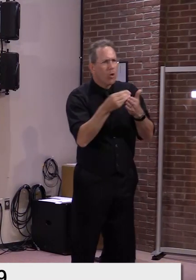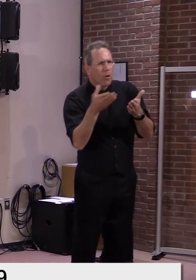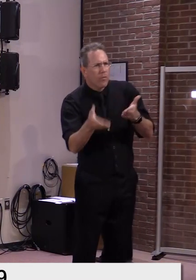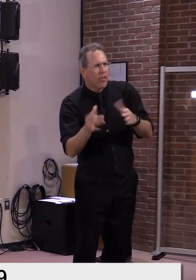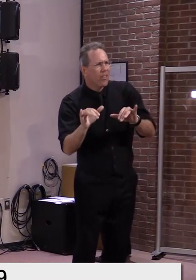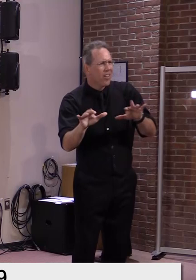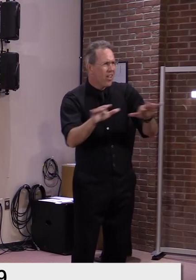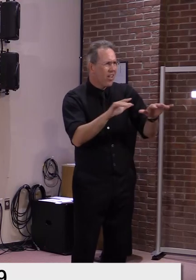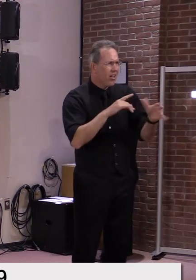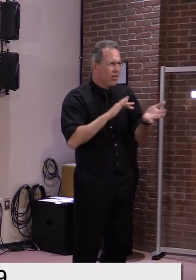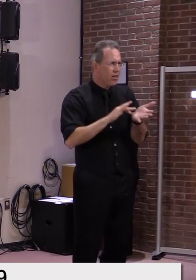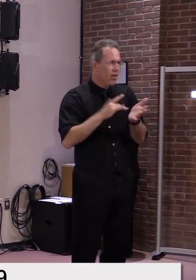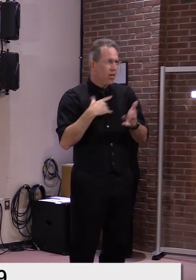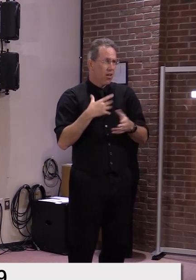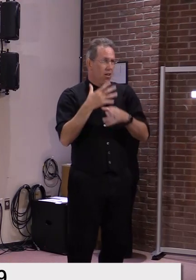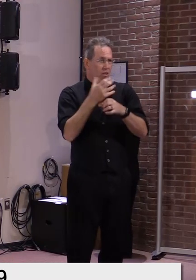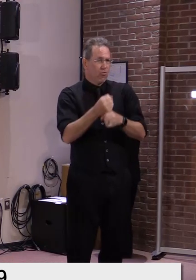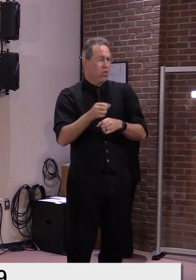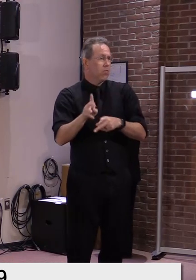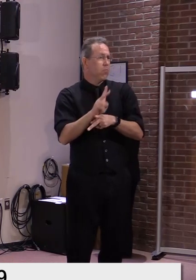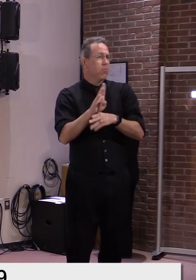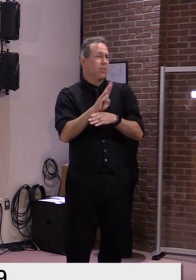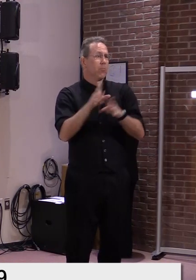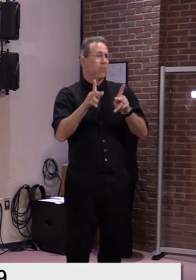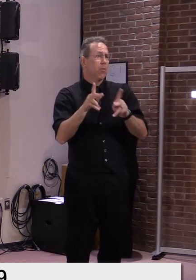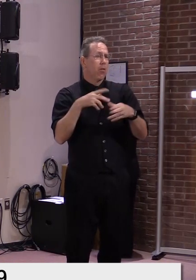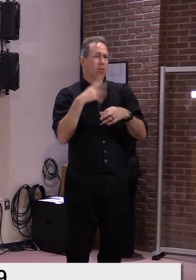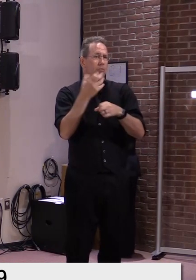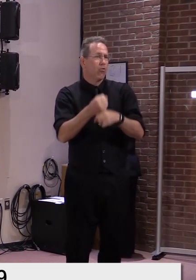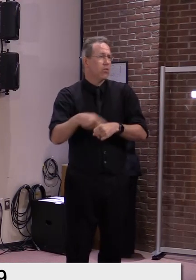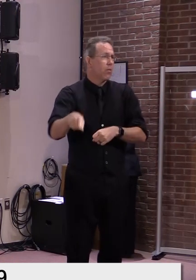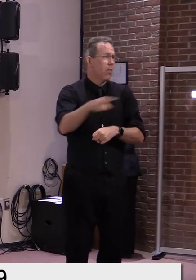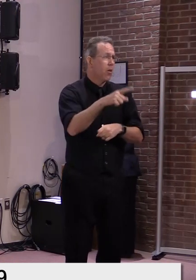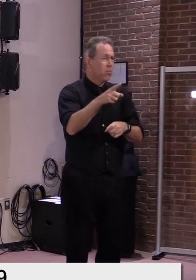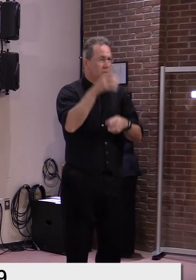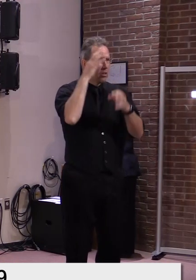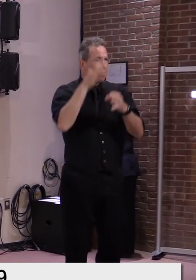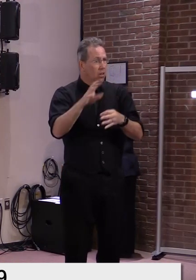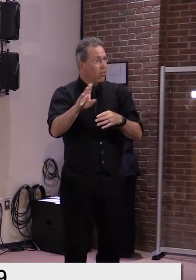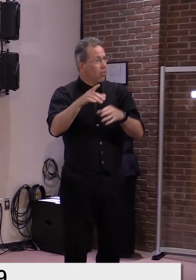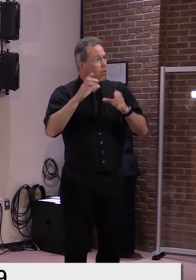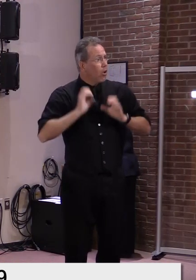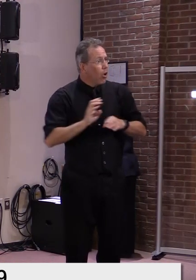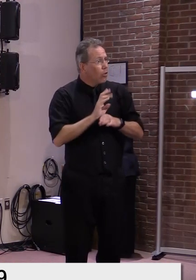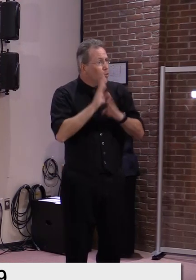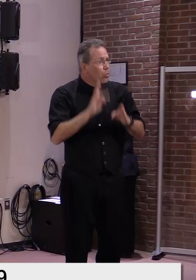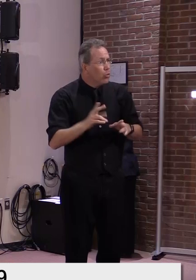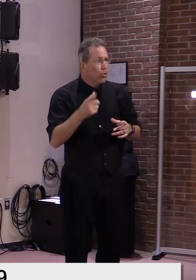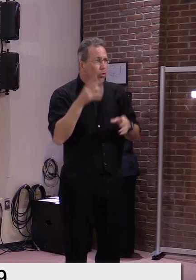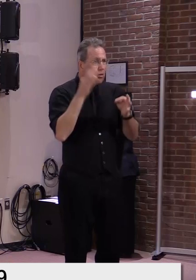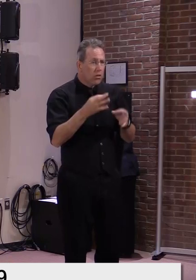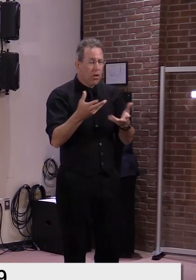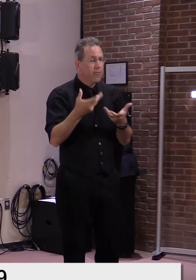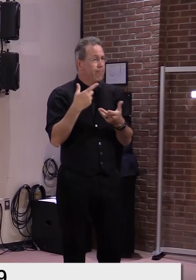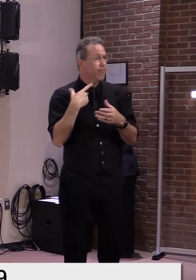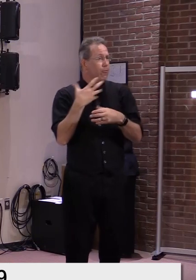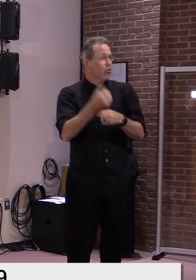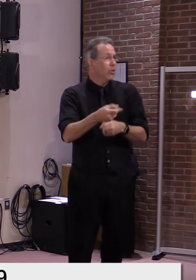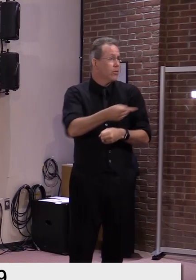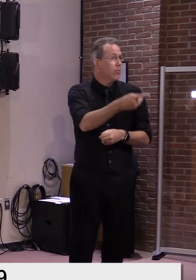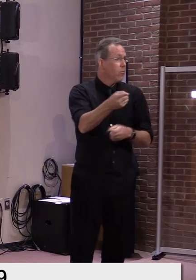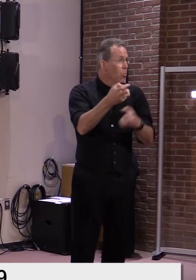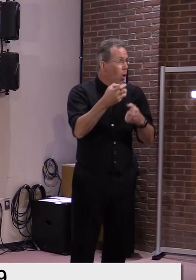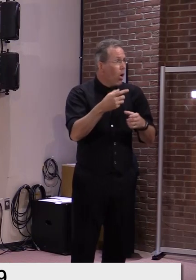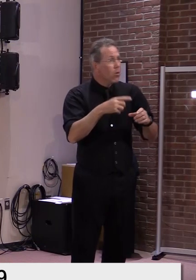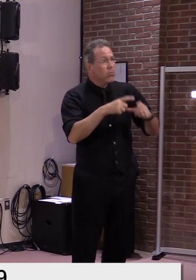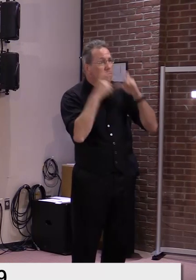they know their customers and employees better than we do. But we'll provide the guidance, and they should do what they think is best for